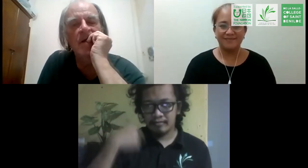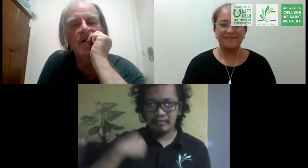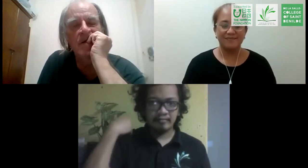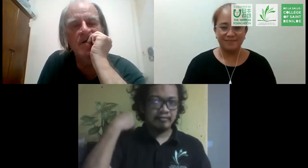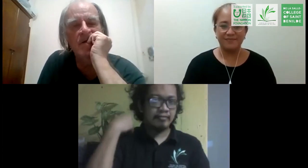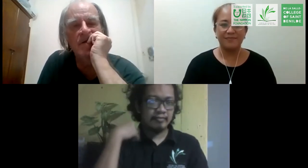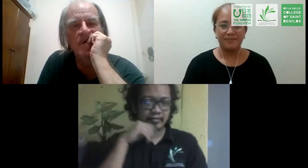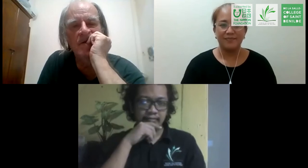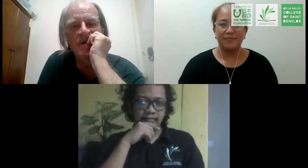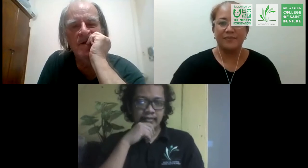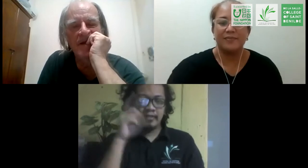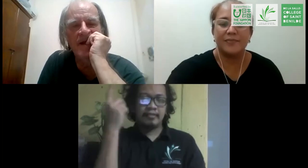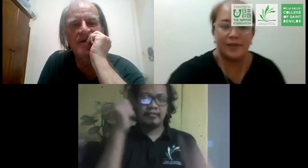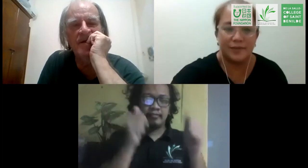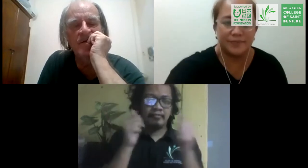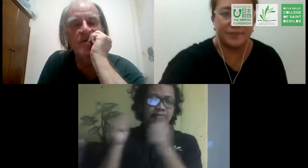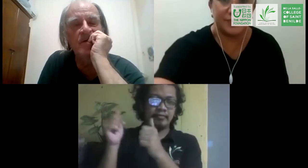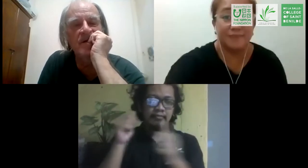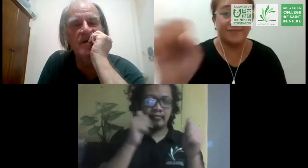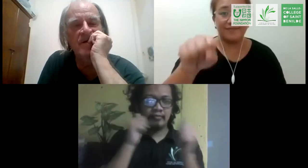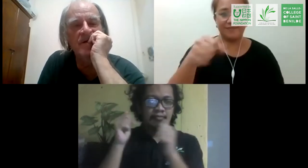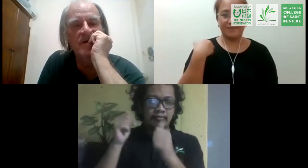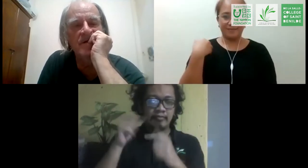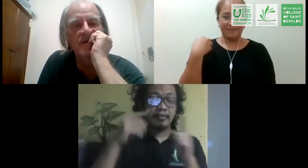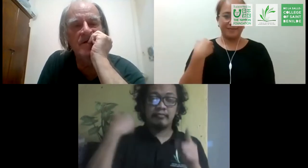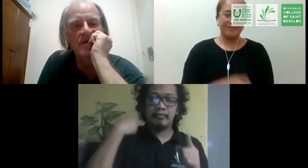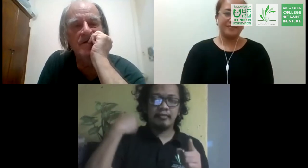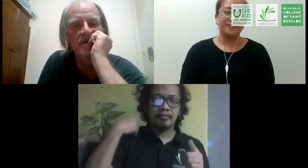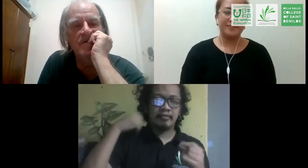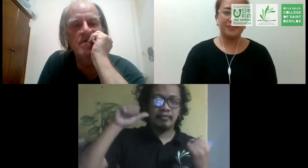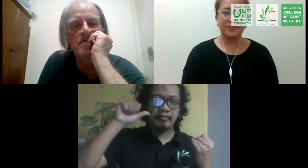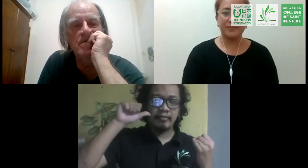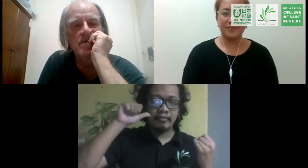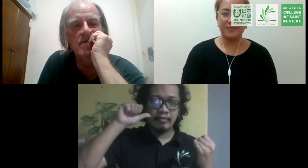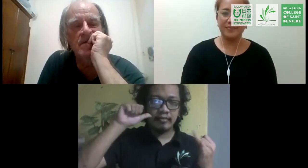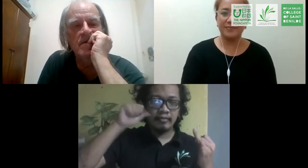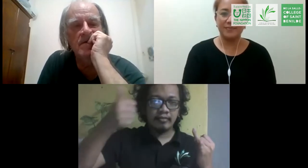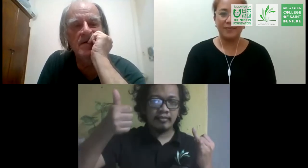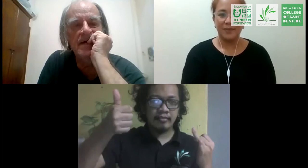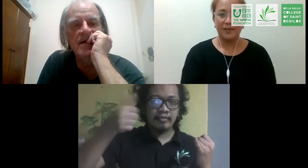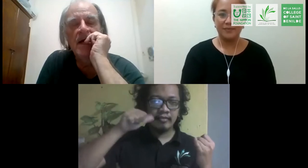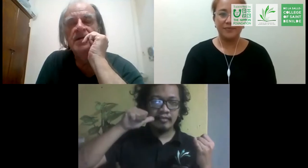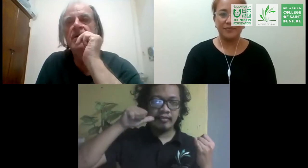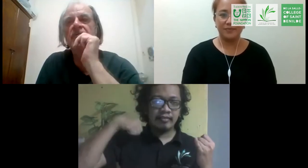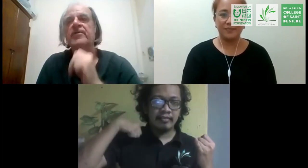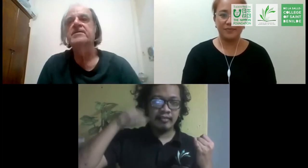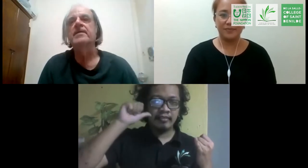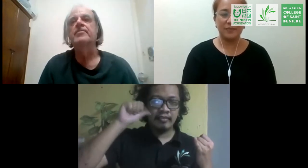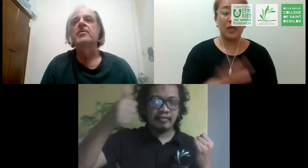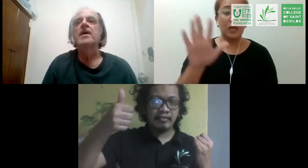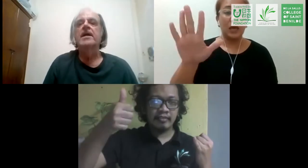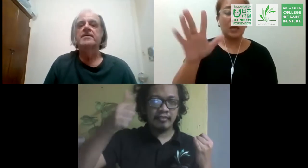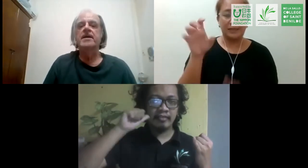So we haven't touched on it yet. Okay. Yes, yes. So we're just arranging it for now. Yeah. So for